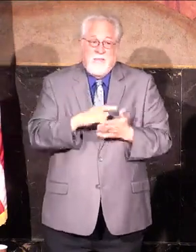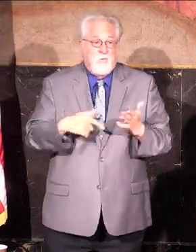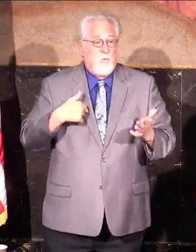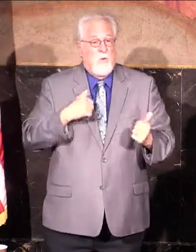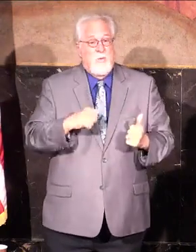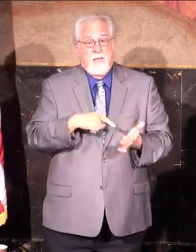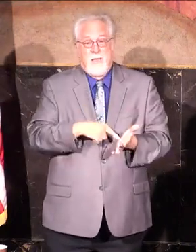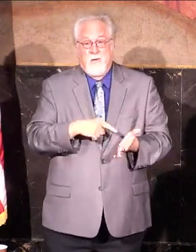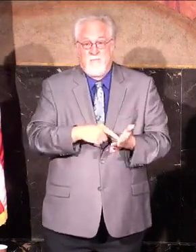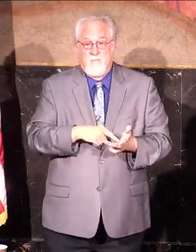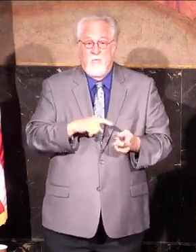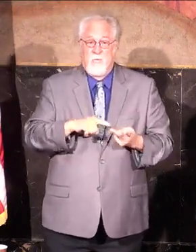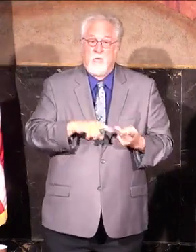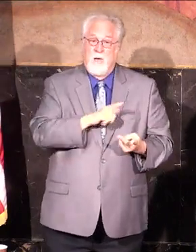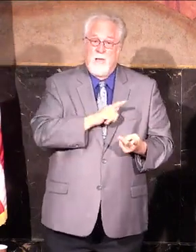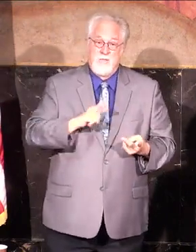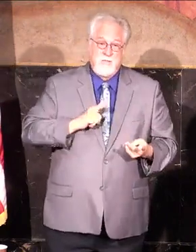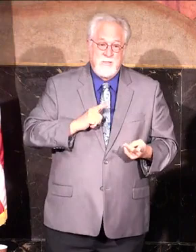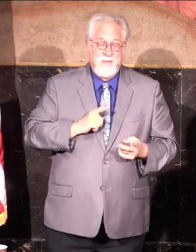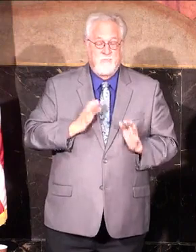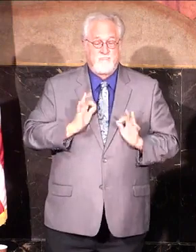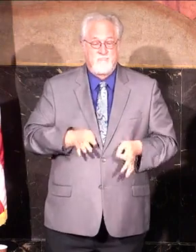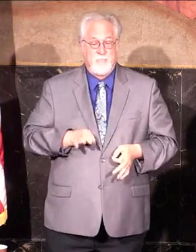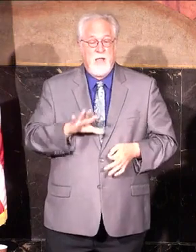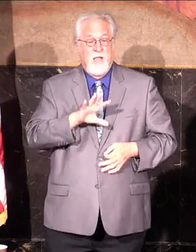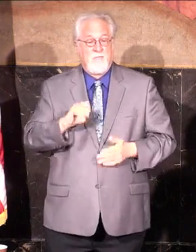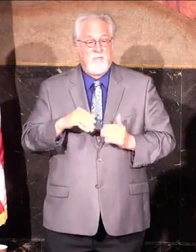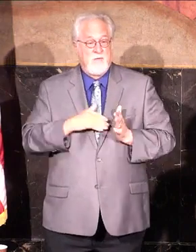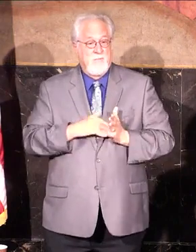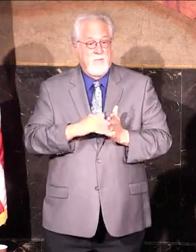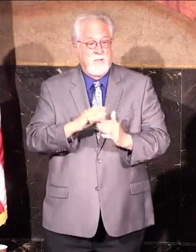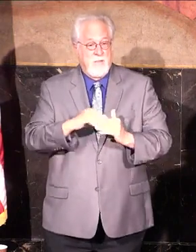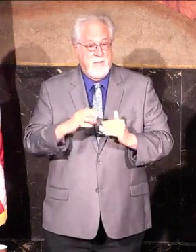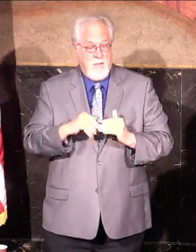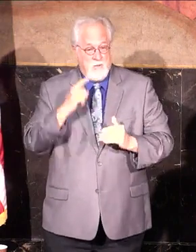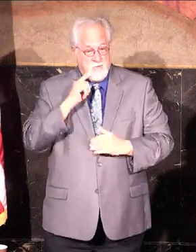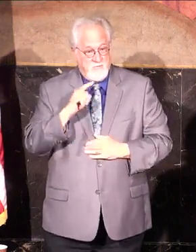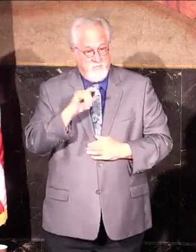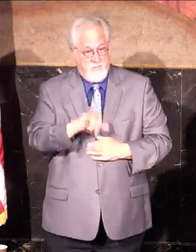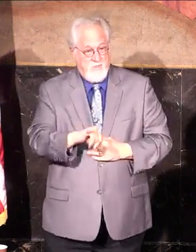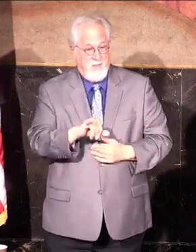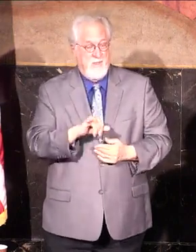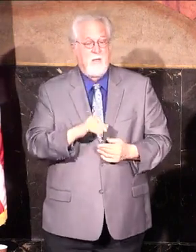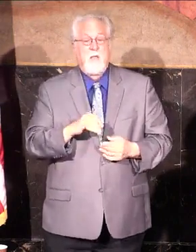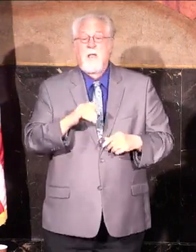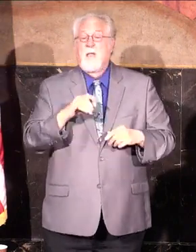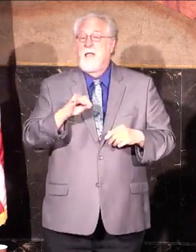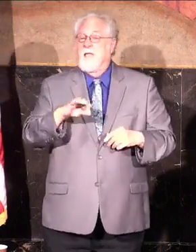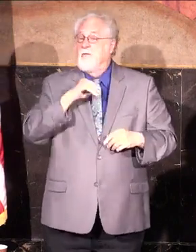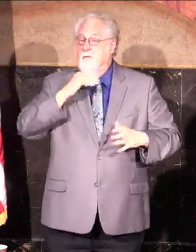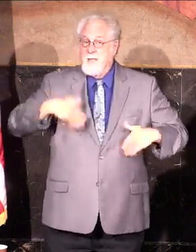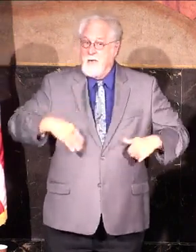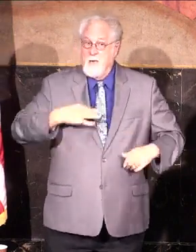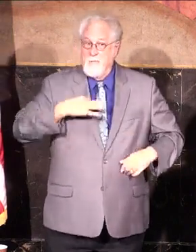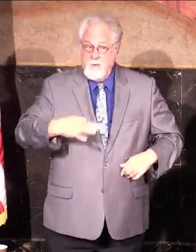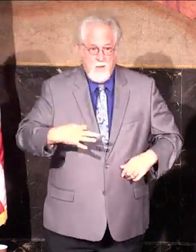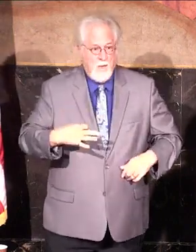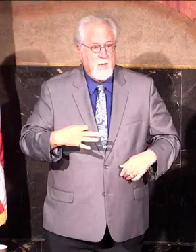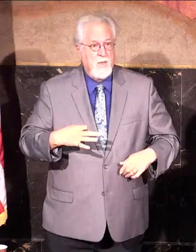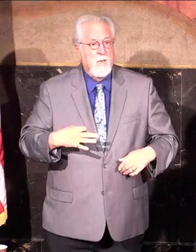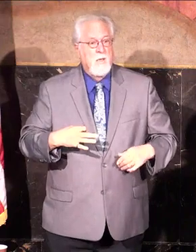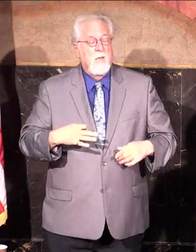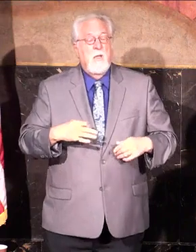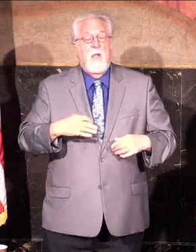what the legislature chose to do with $50 million of CARES Act funding. So if you've not yet applied and you're an